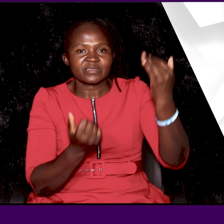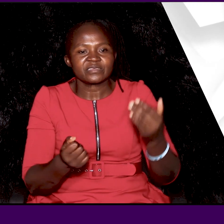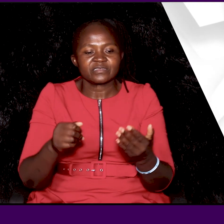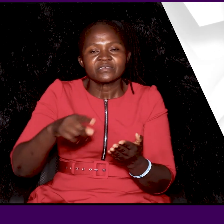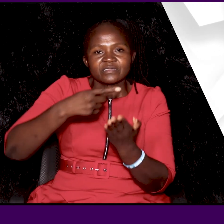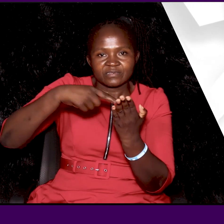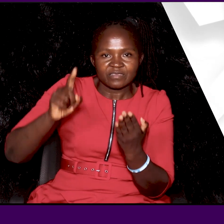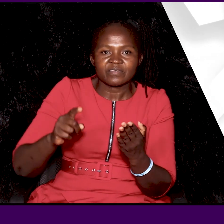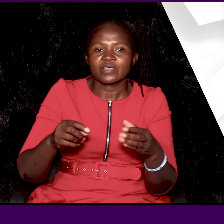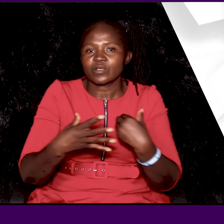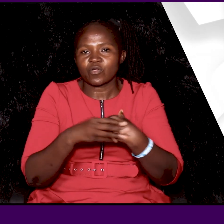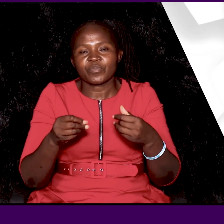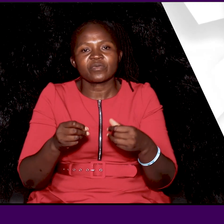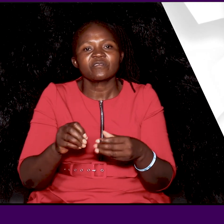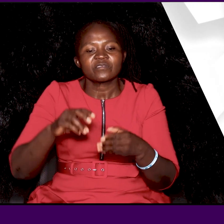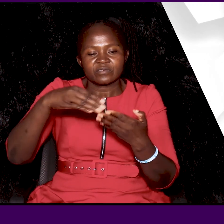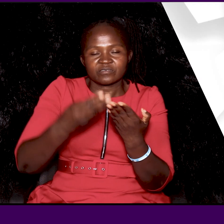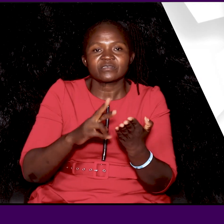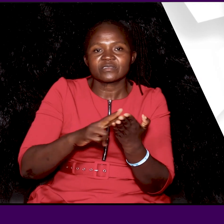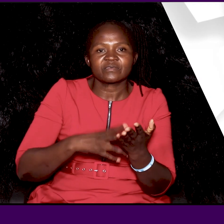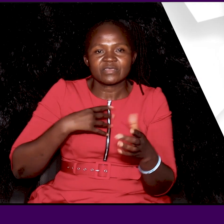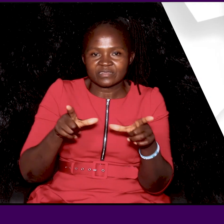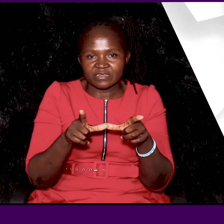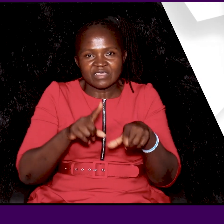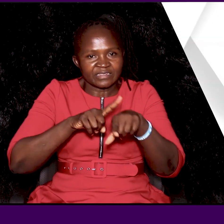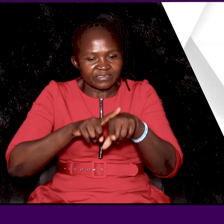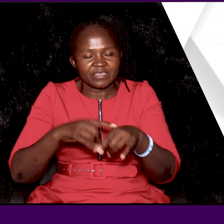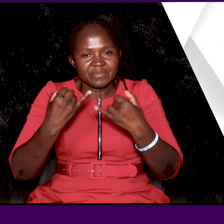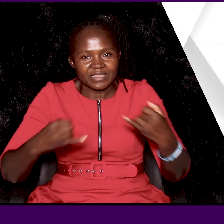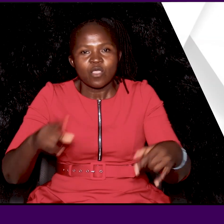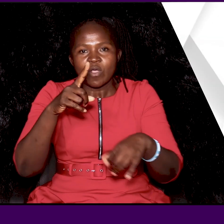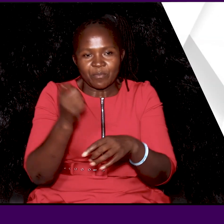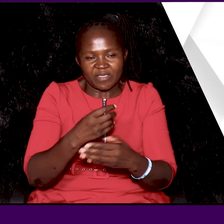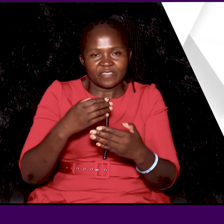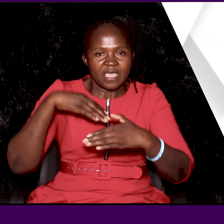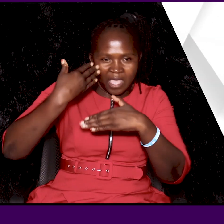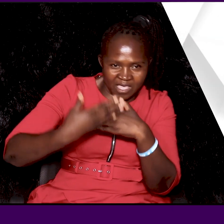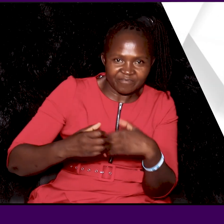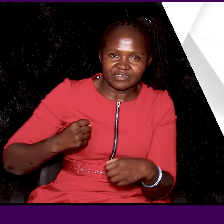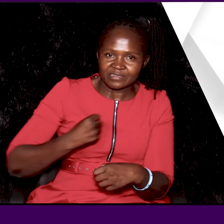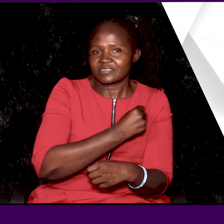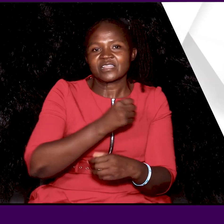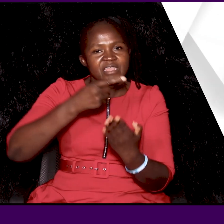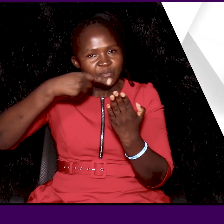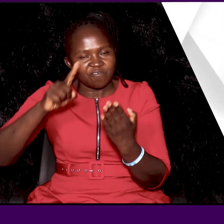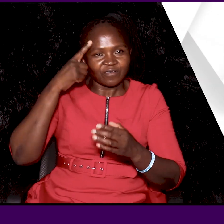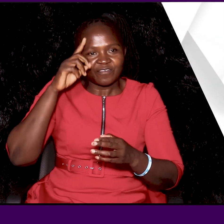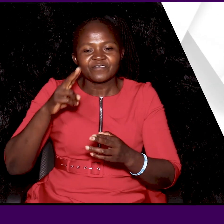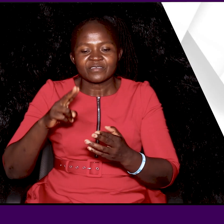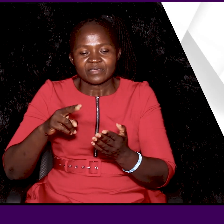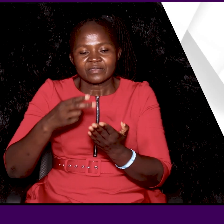certifying copies of transcripts and certificates. The timeline is 1 month after Senate approval of